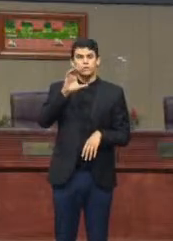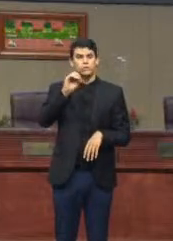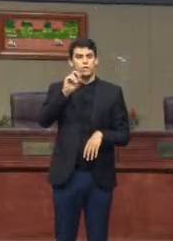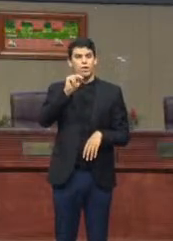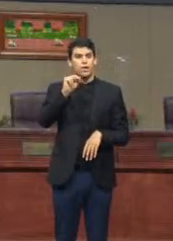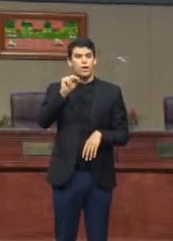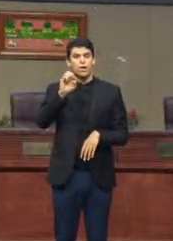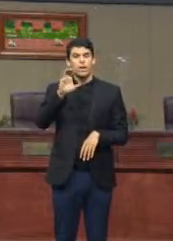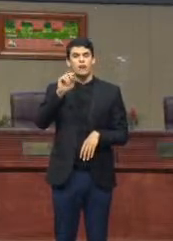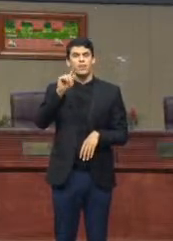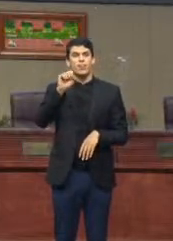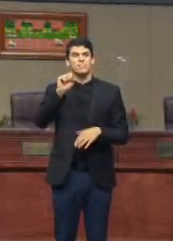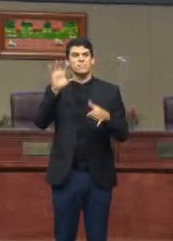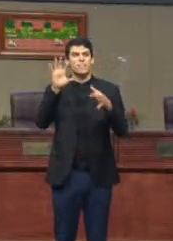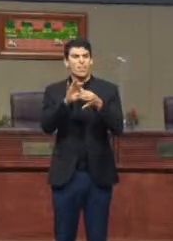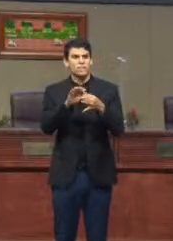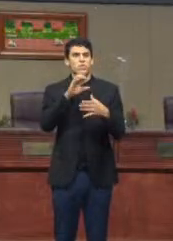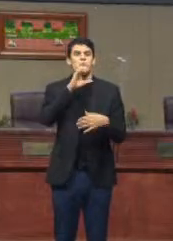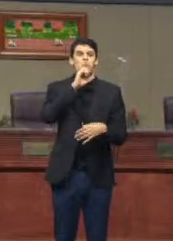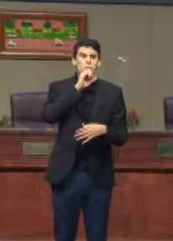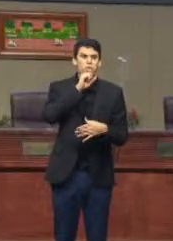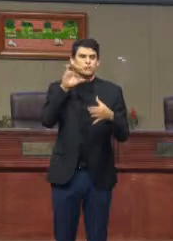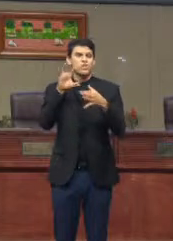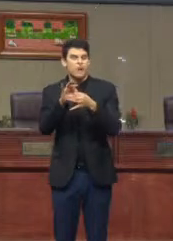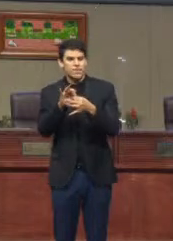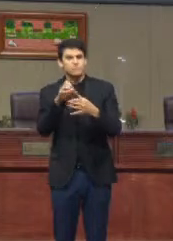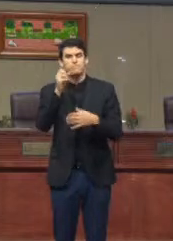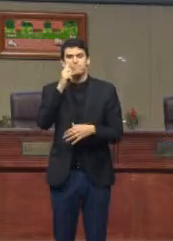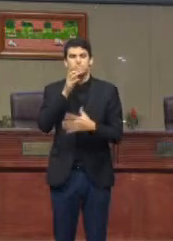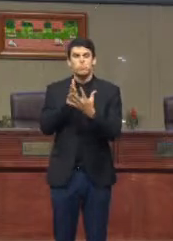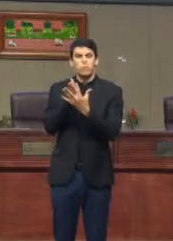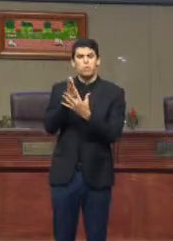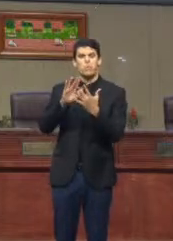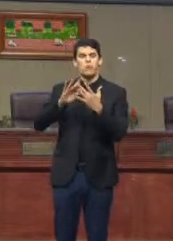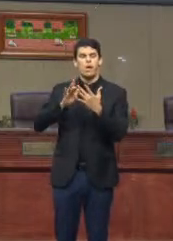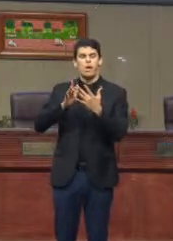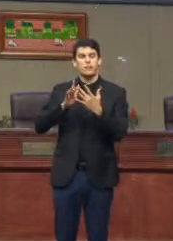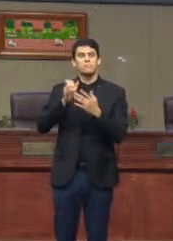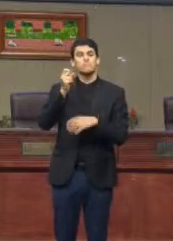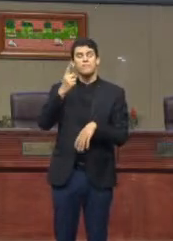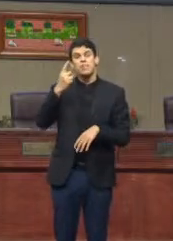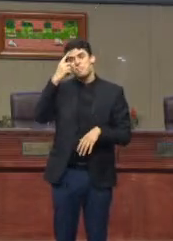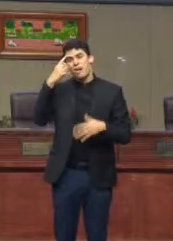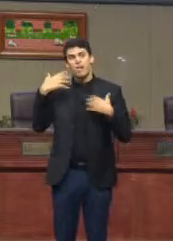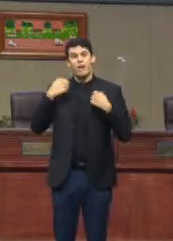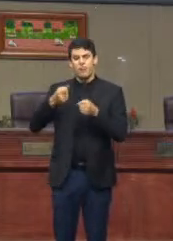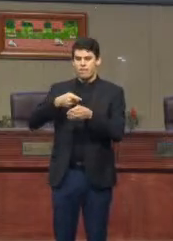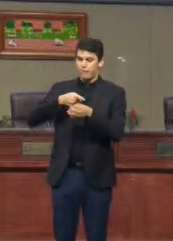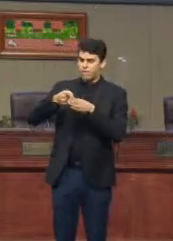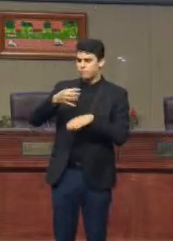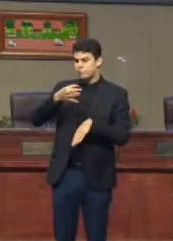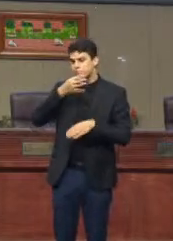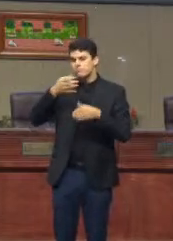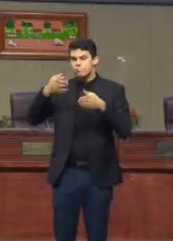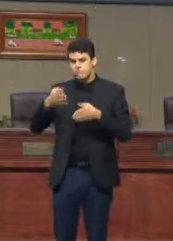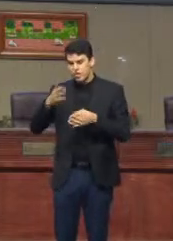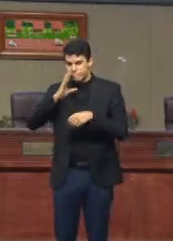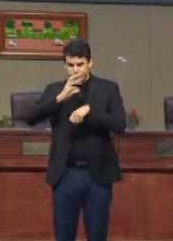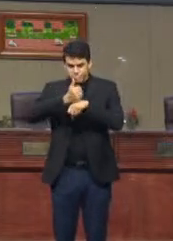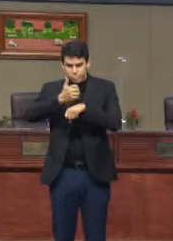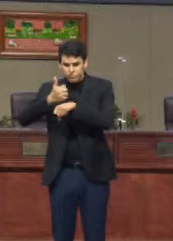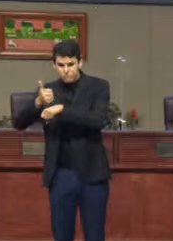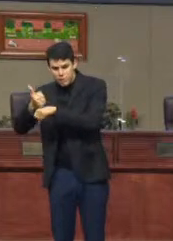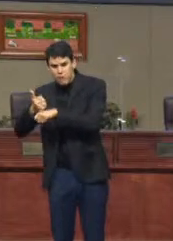web-based and will be a platform that was developed by mental health experts in Orange County's Community and Family